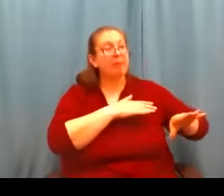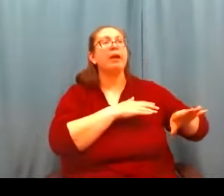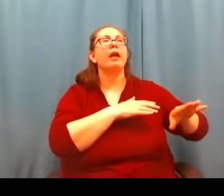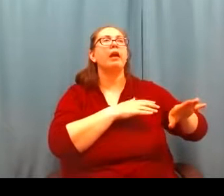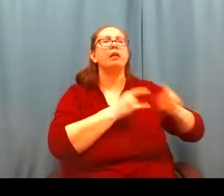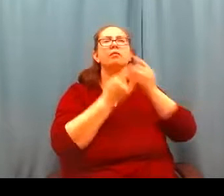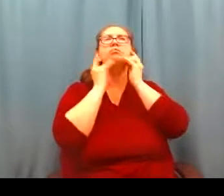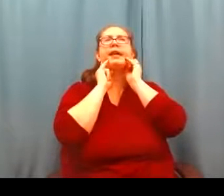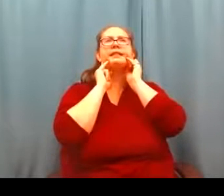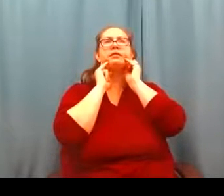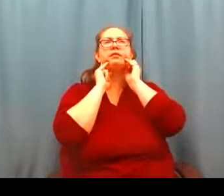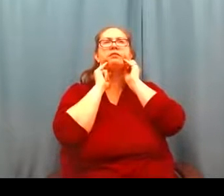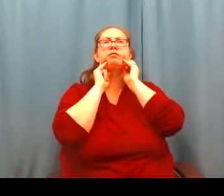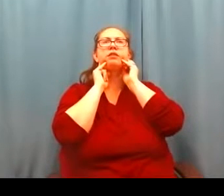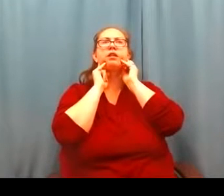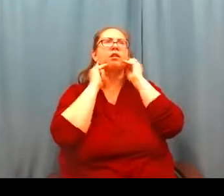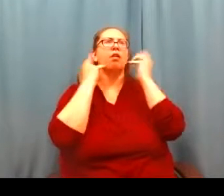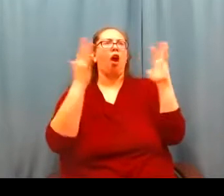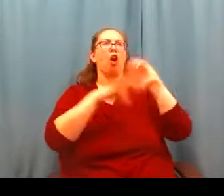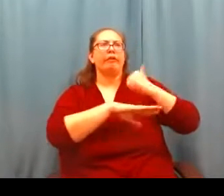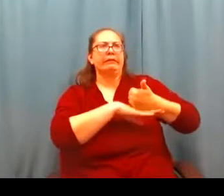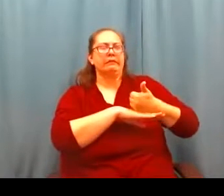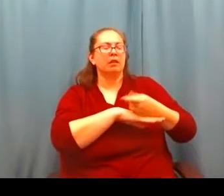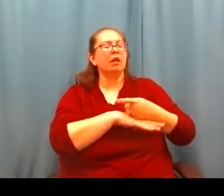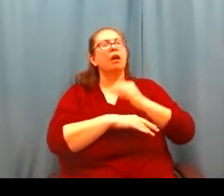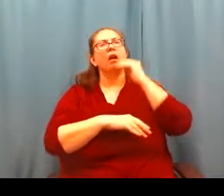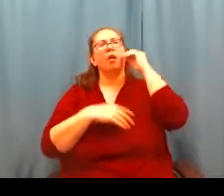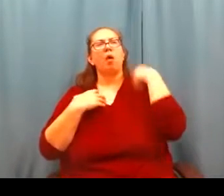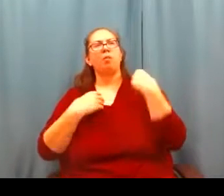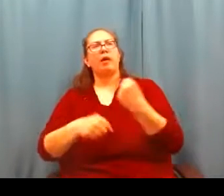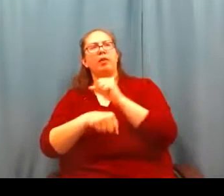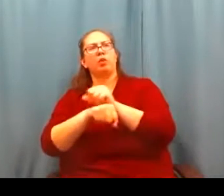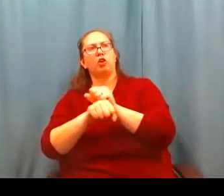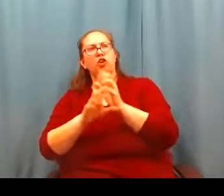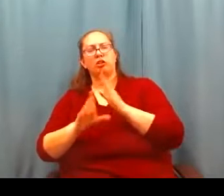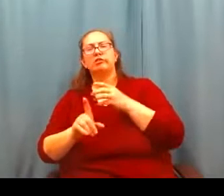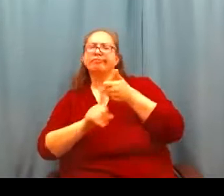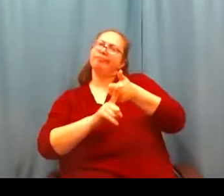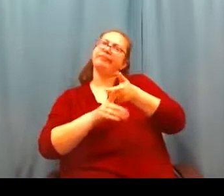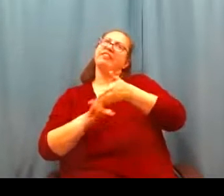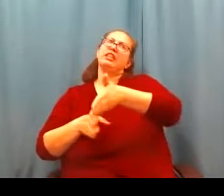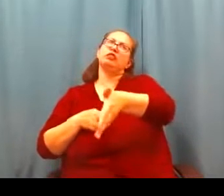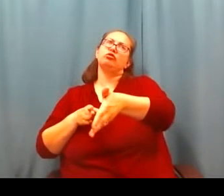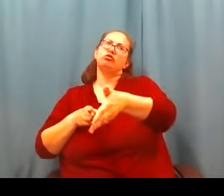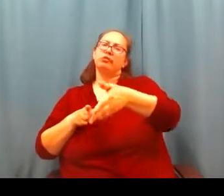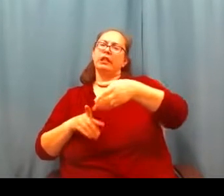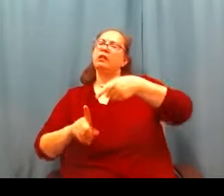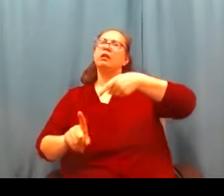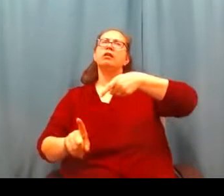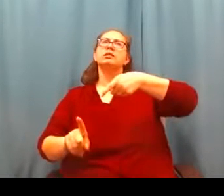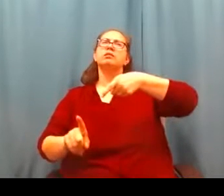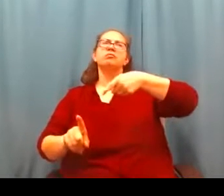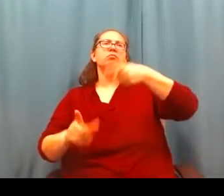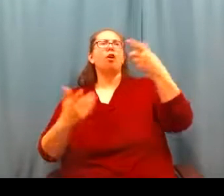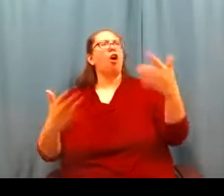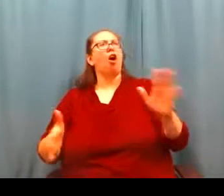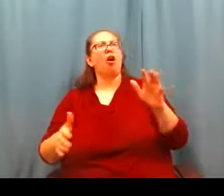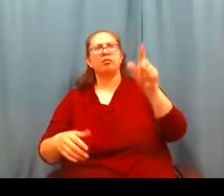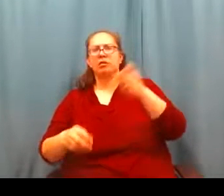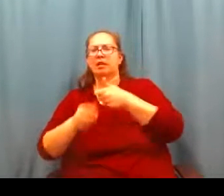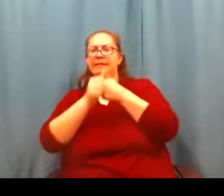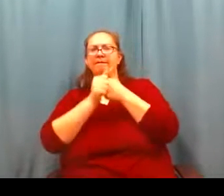That's already in place. Home health workers are in the healthcare industry and they have to already have to follow infection